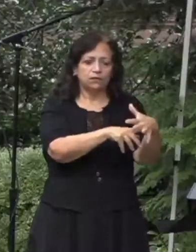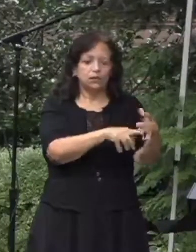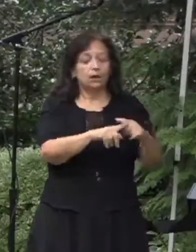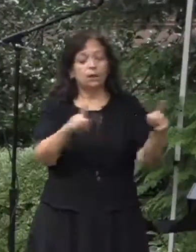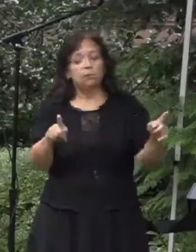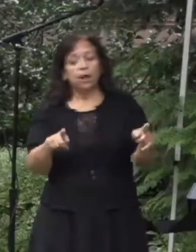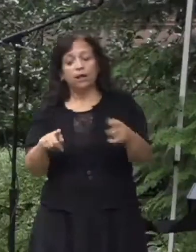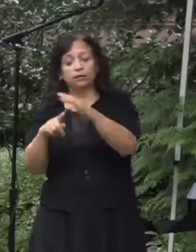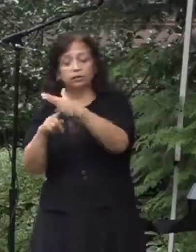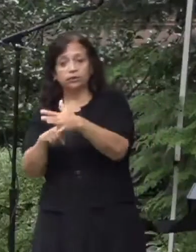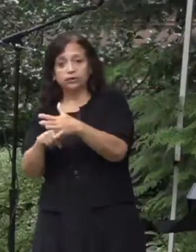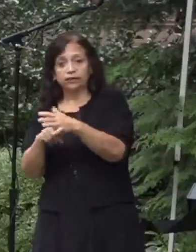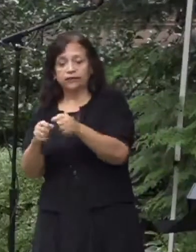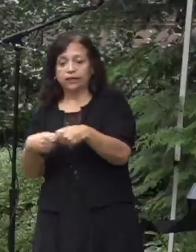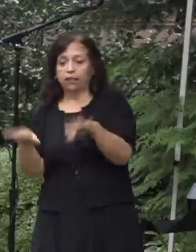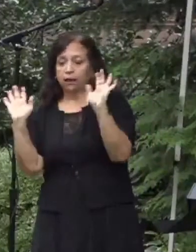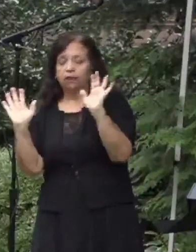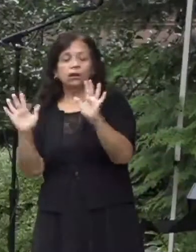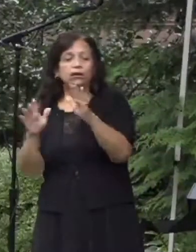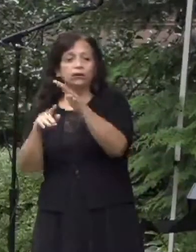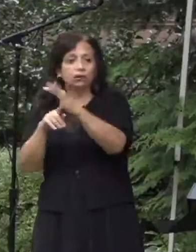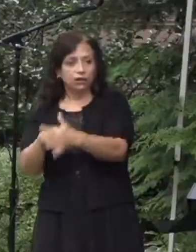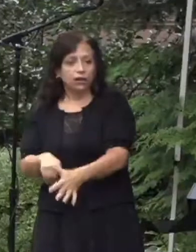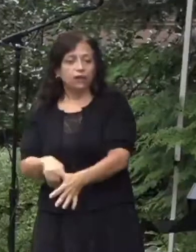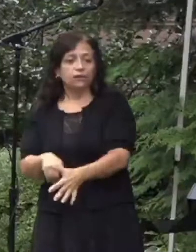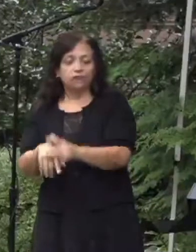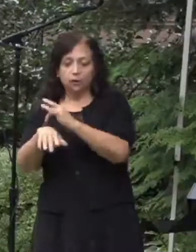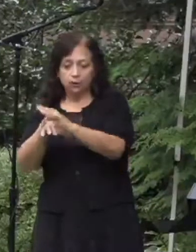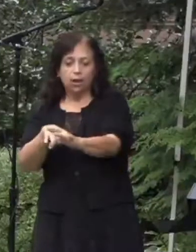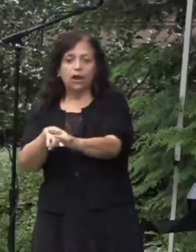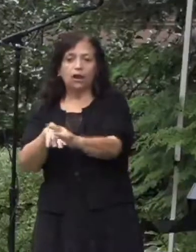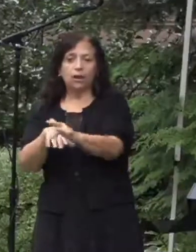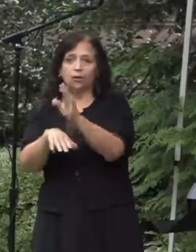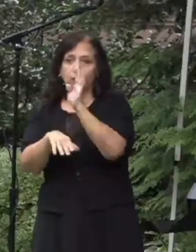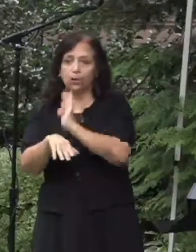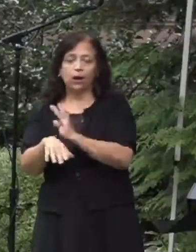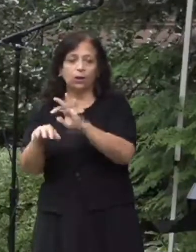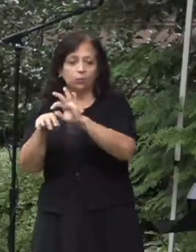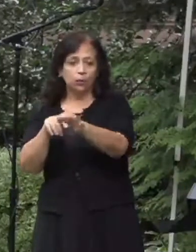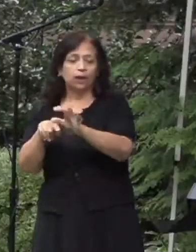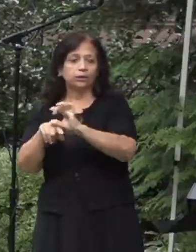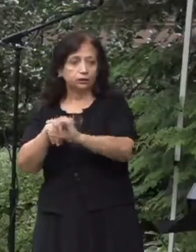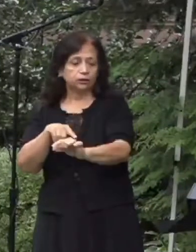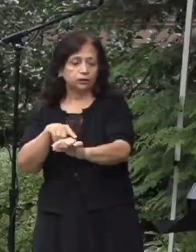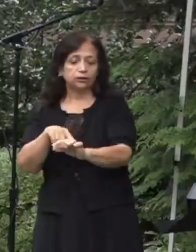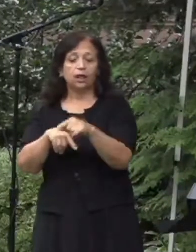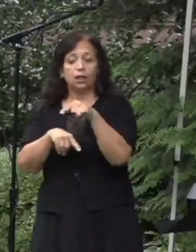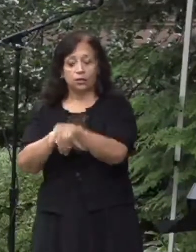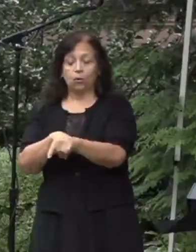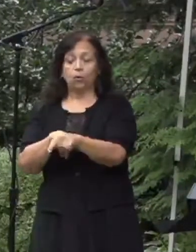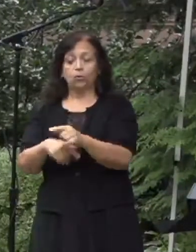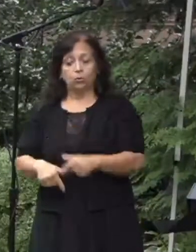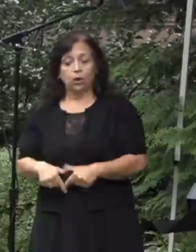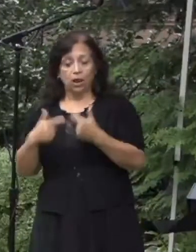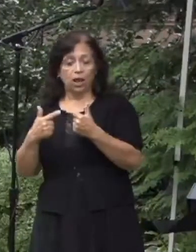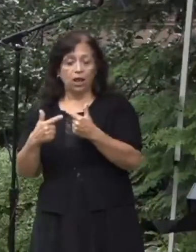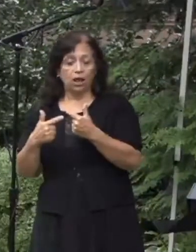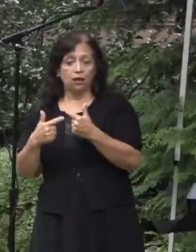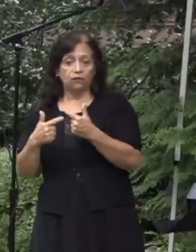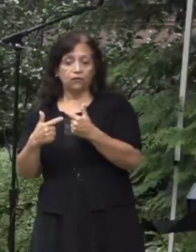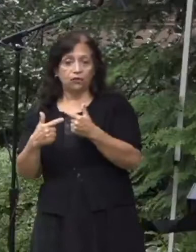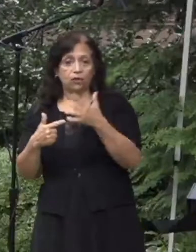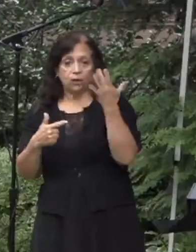the trees that had shed their leaves bare, brown branches, were indeed